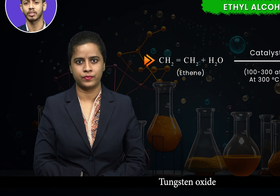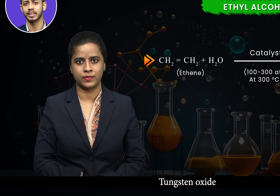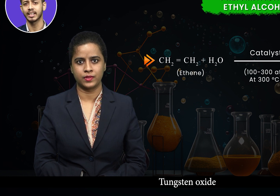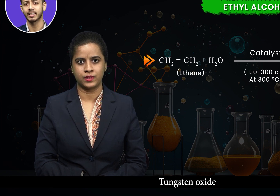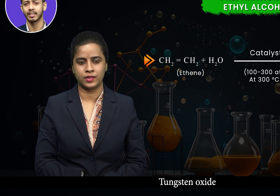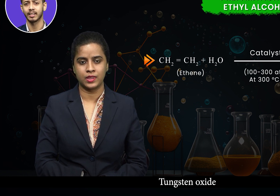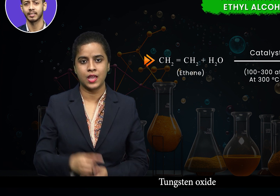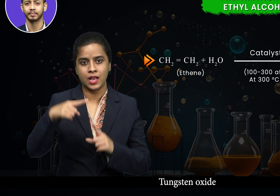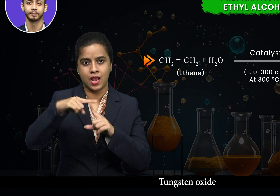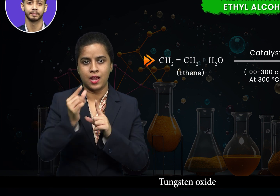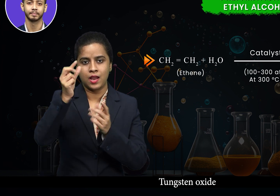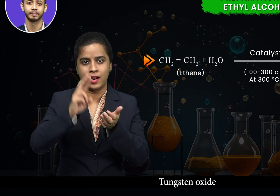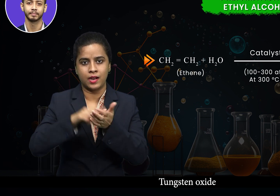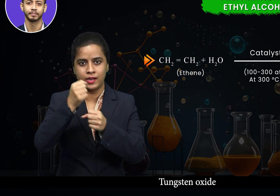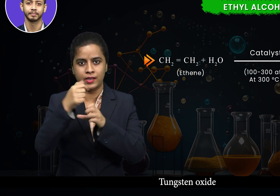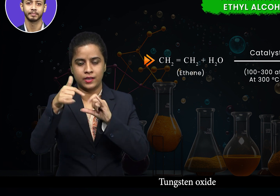tungsten oxide